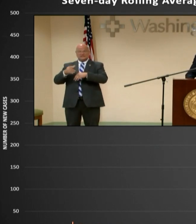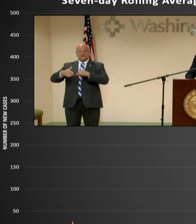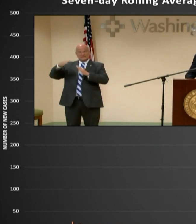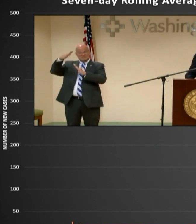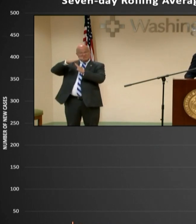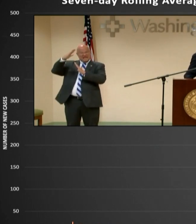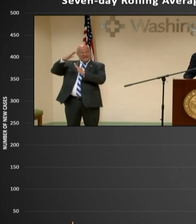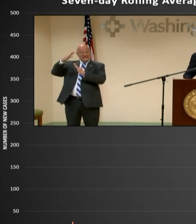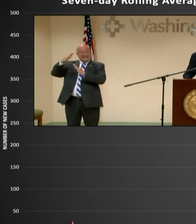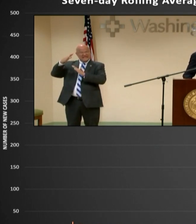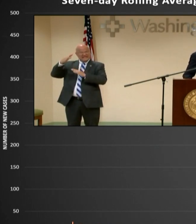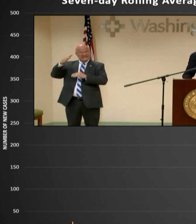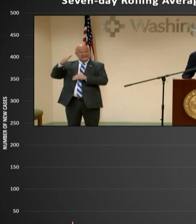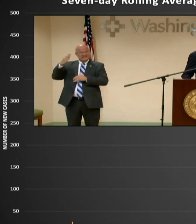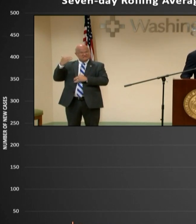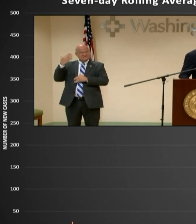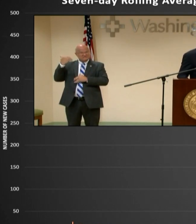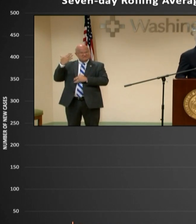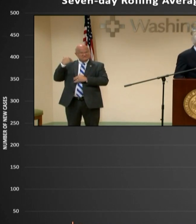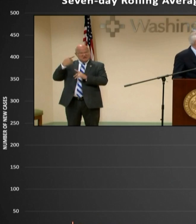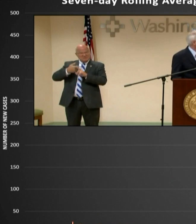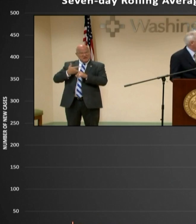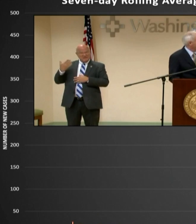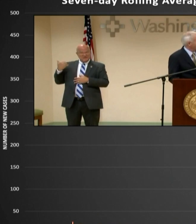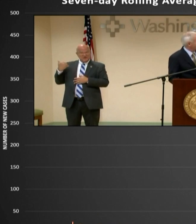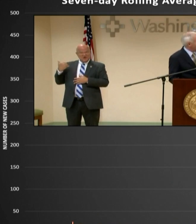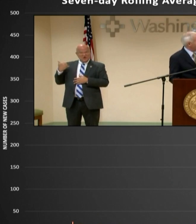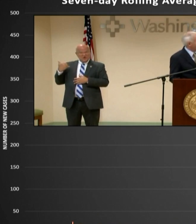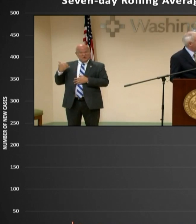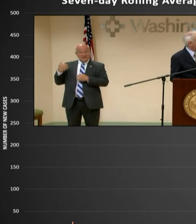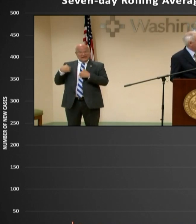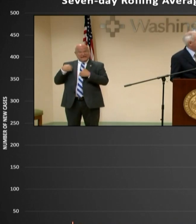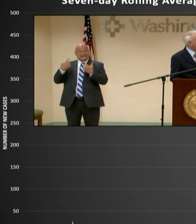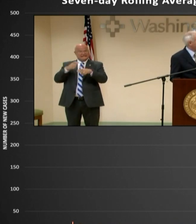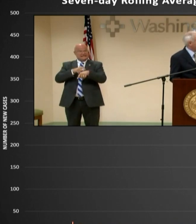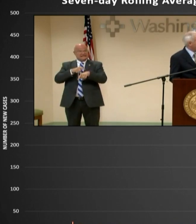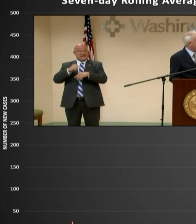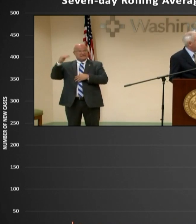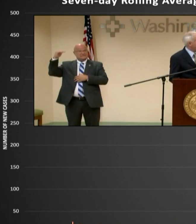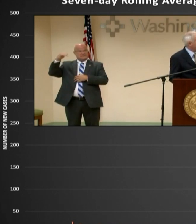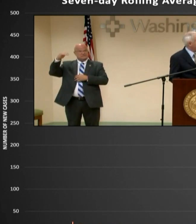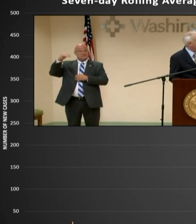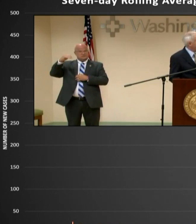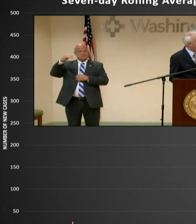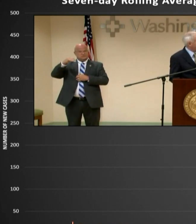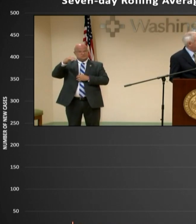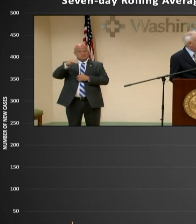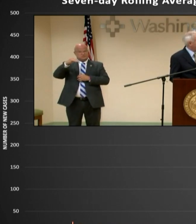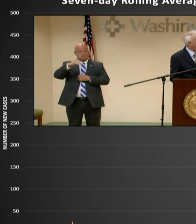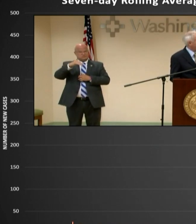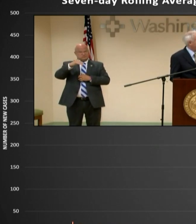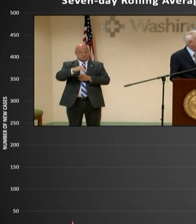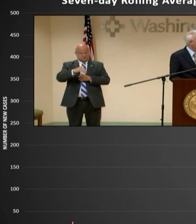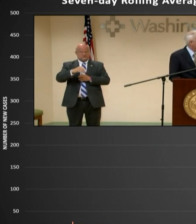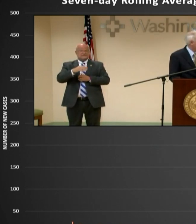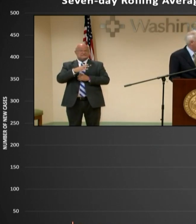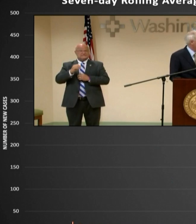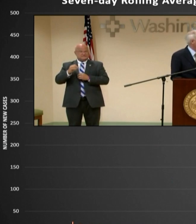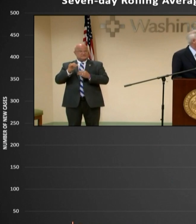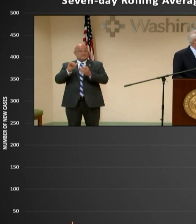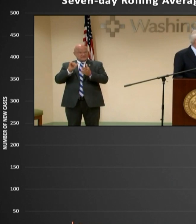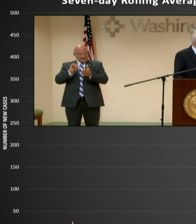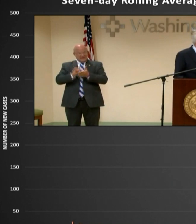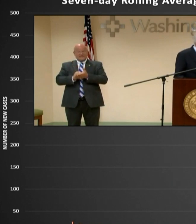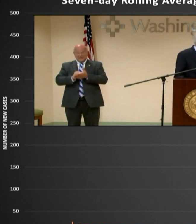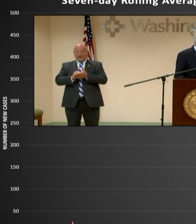peak, I guess it was about a month ago, and since then it's been on the decline, and